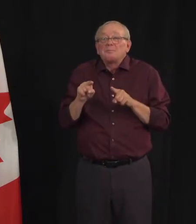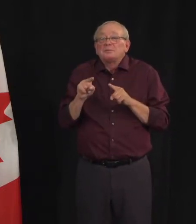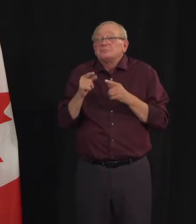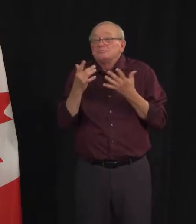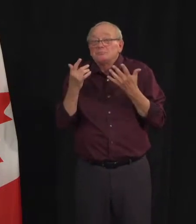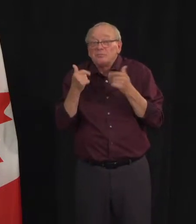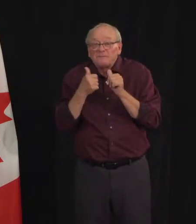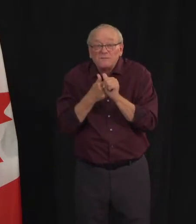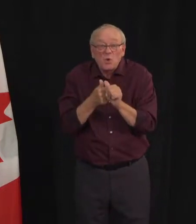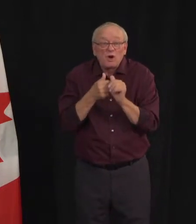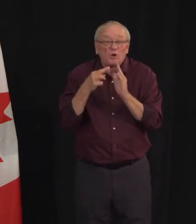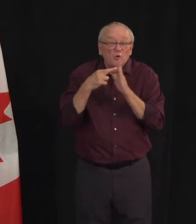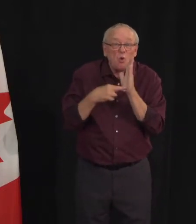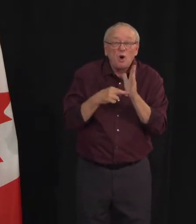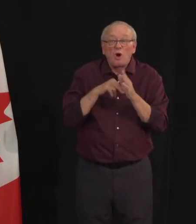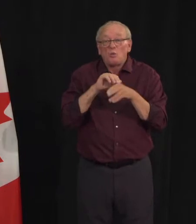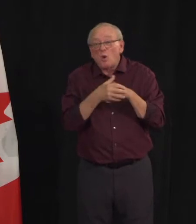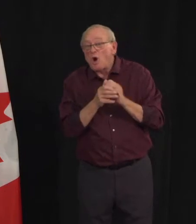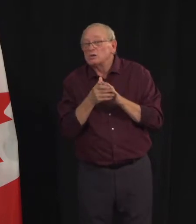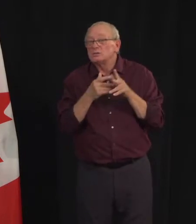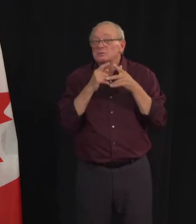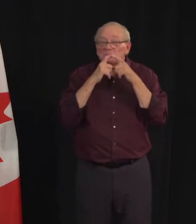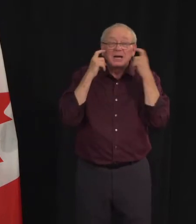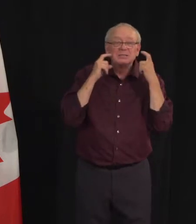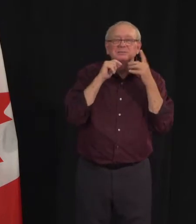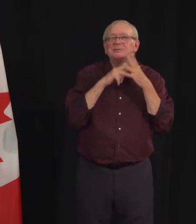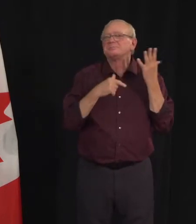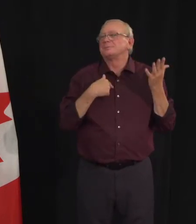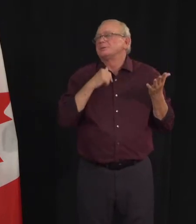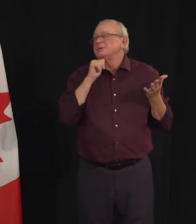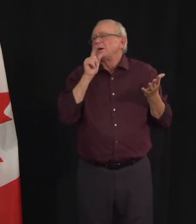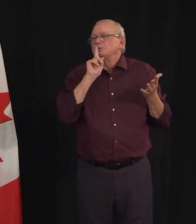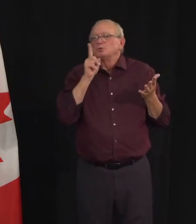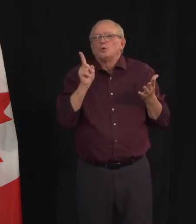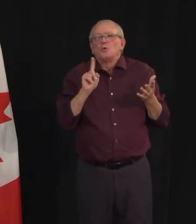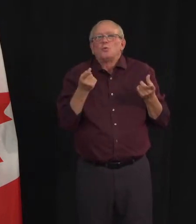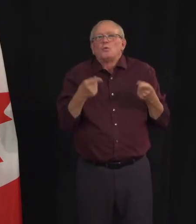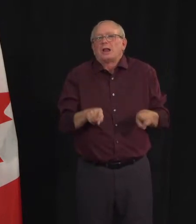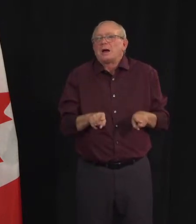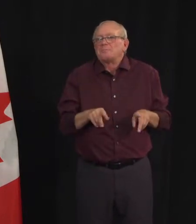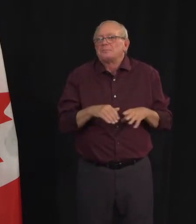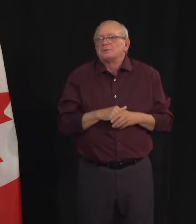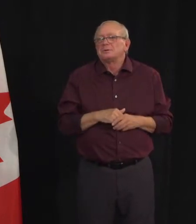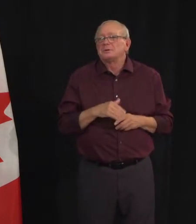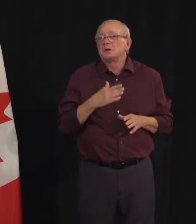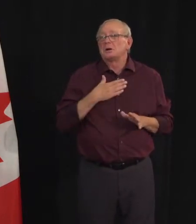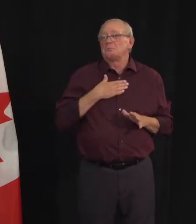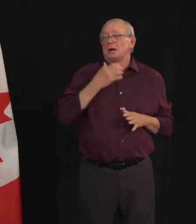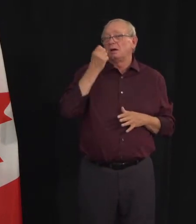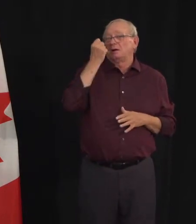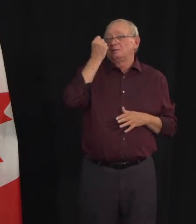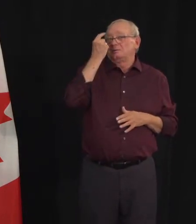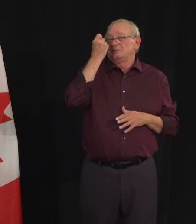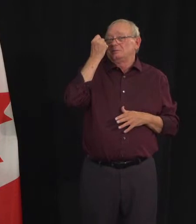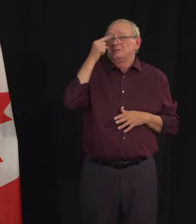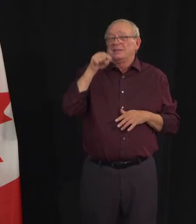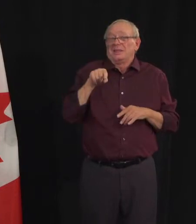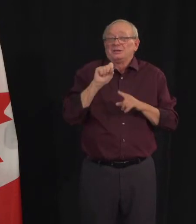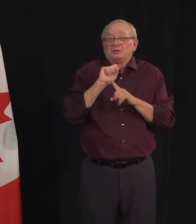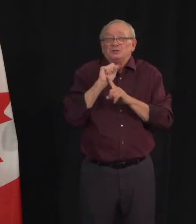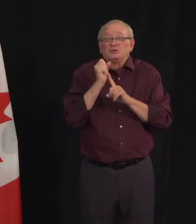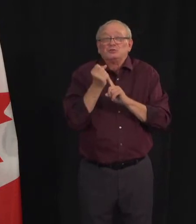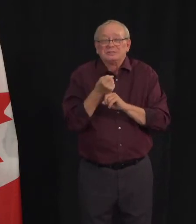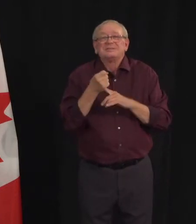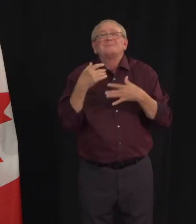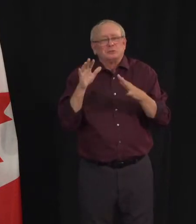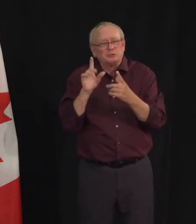do understand that they were using distancing and that there were protocols